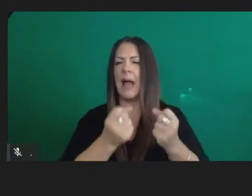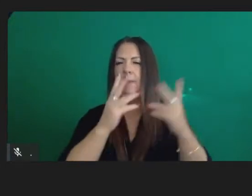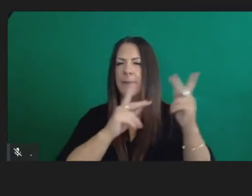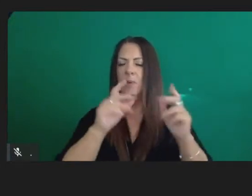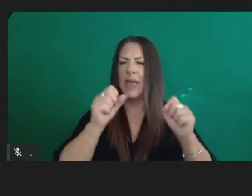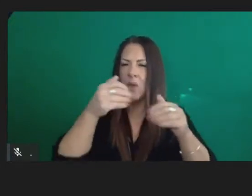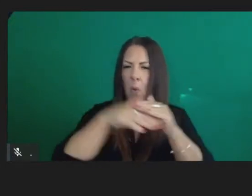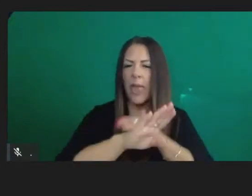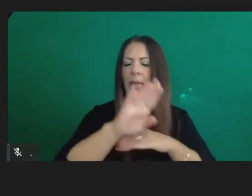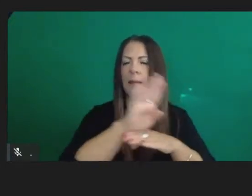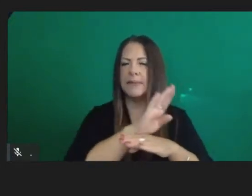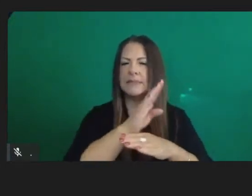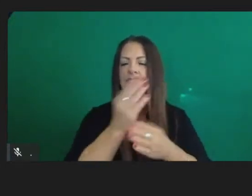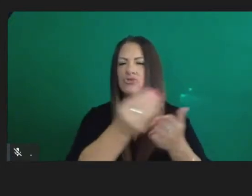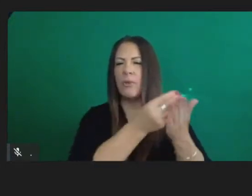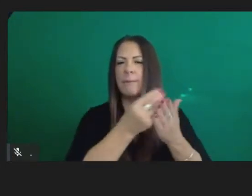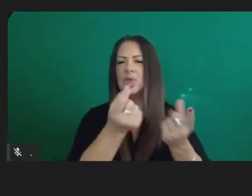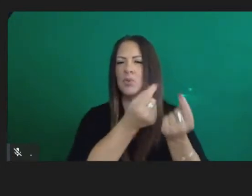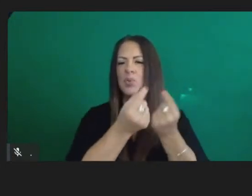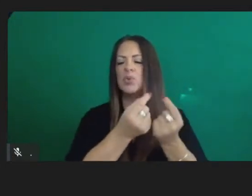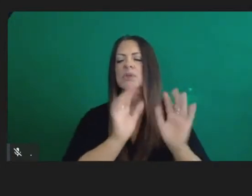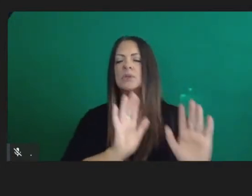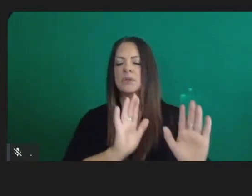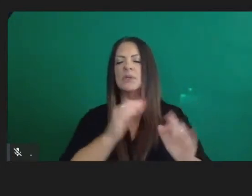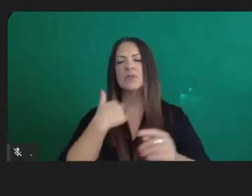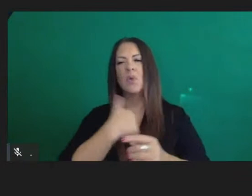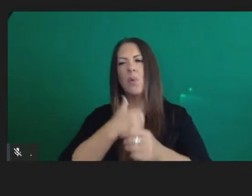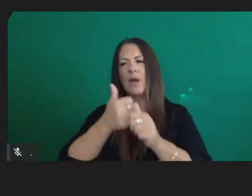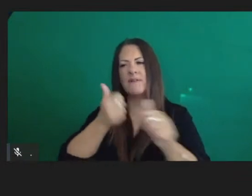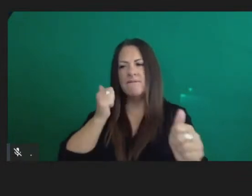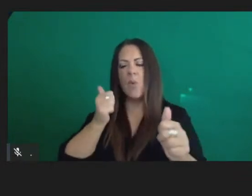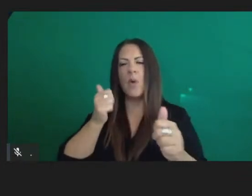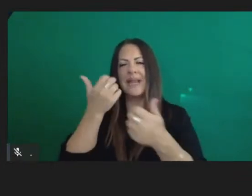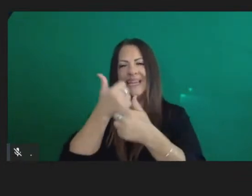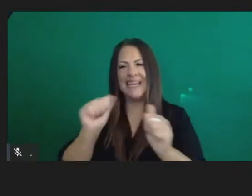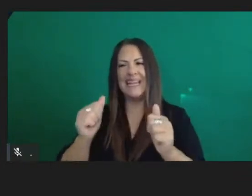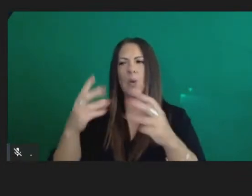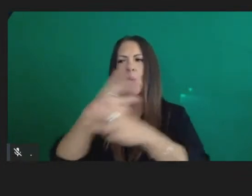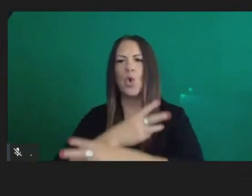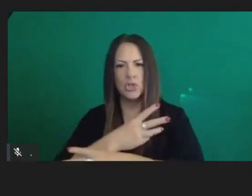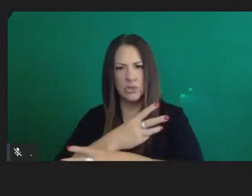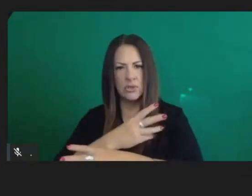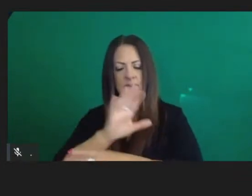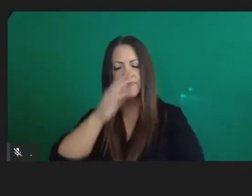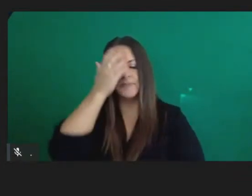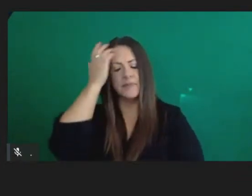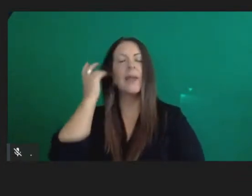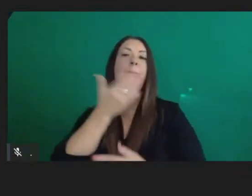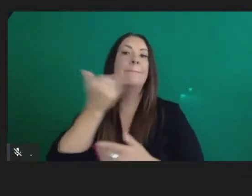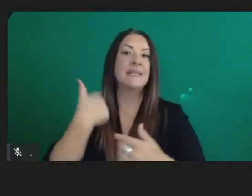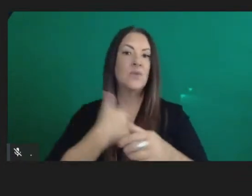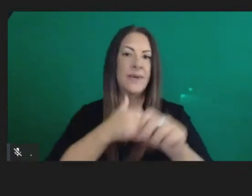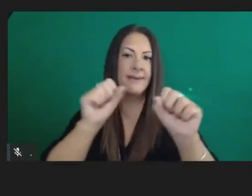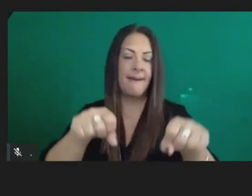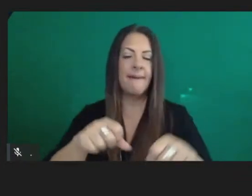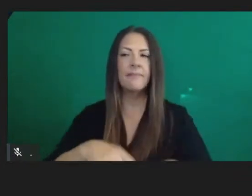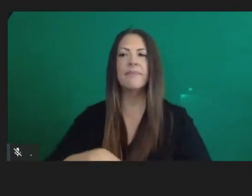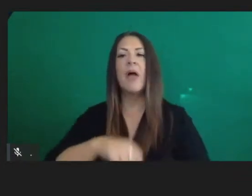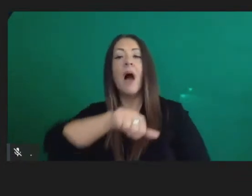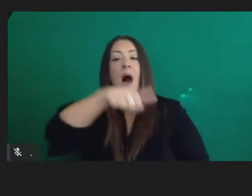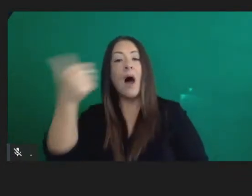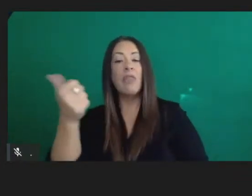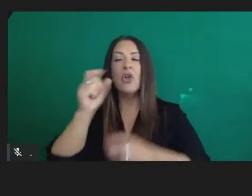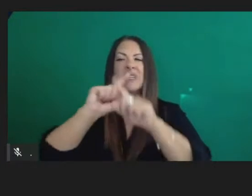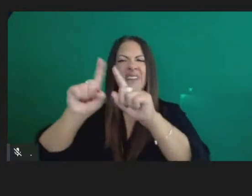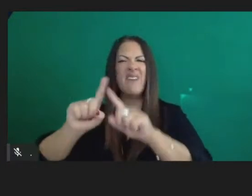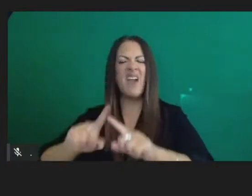year pause on those and that we avoid them as much as we can. As it relates to other counties and the fact that many